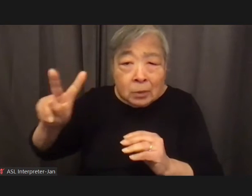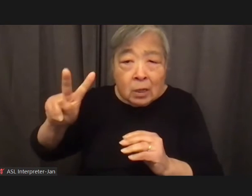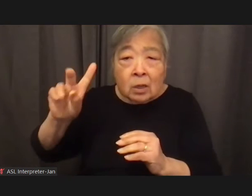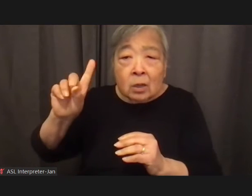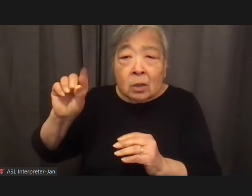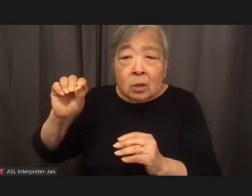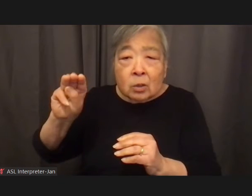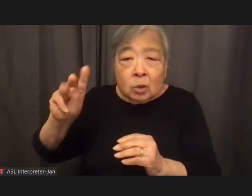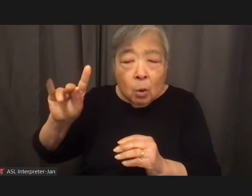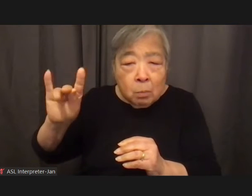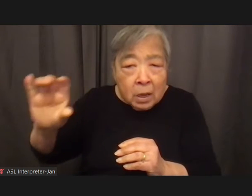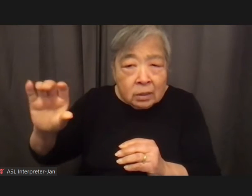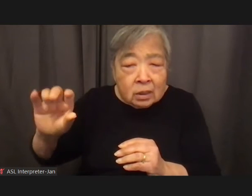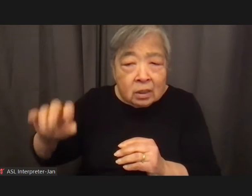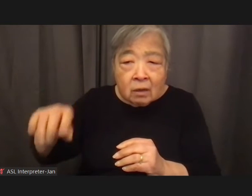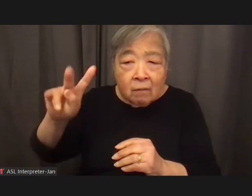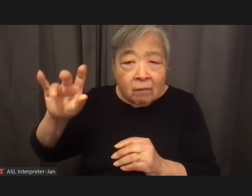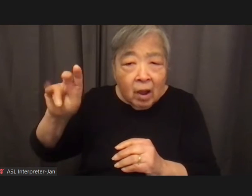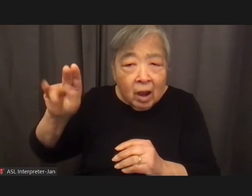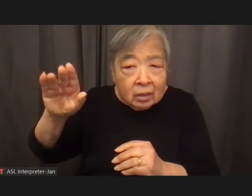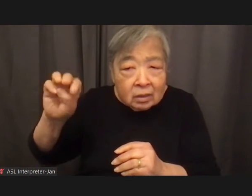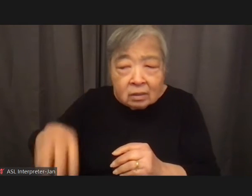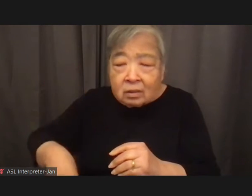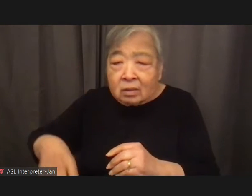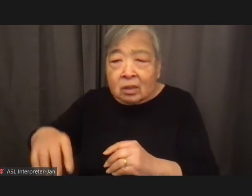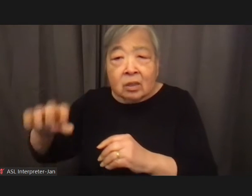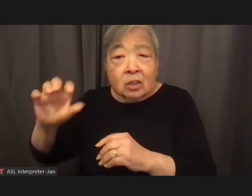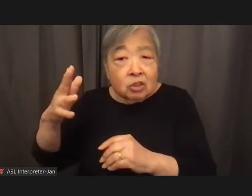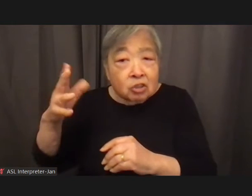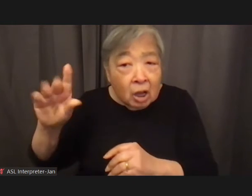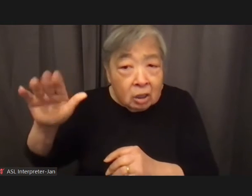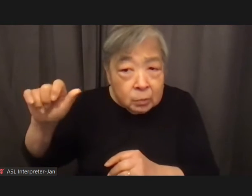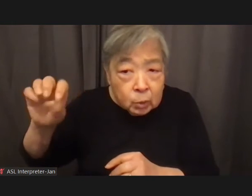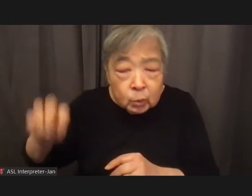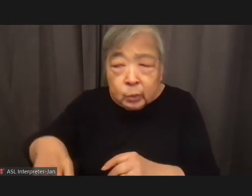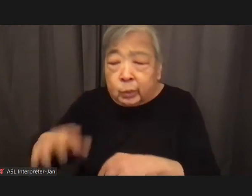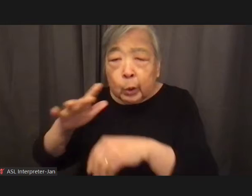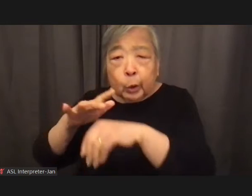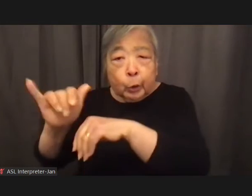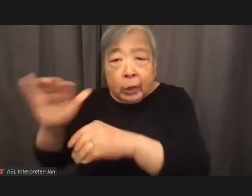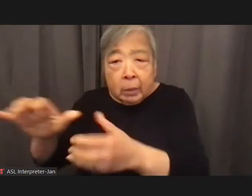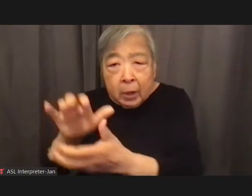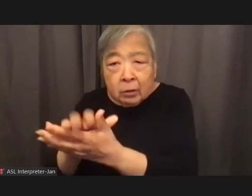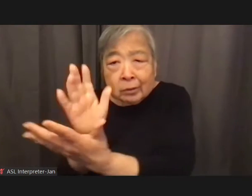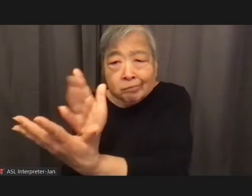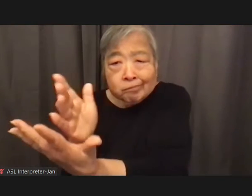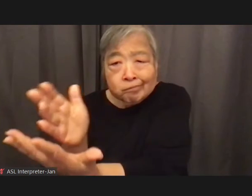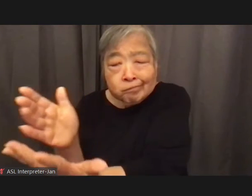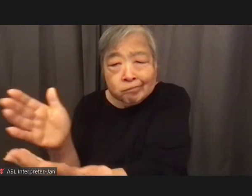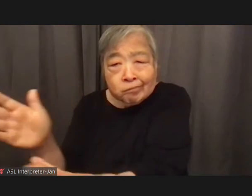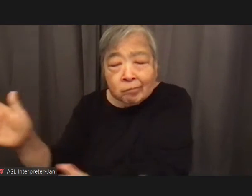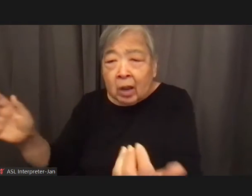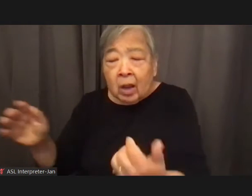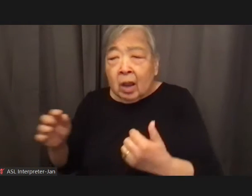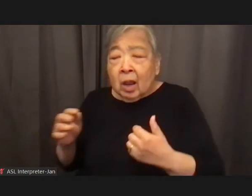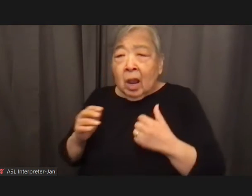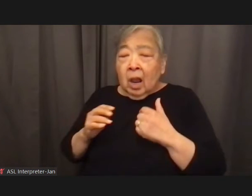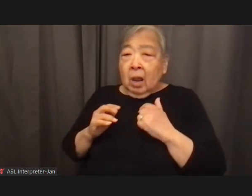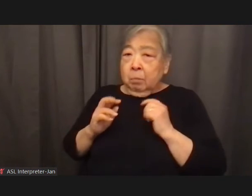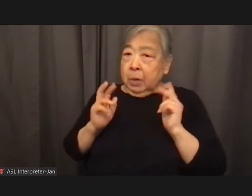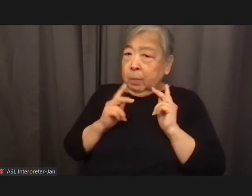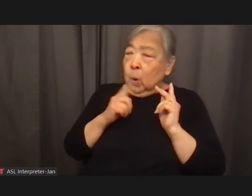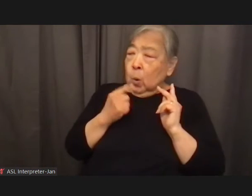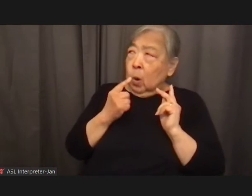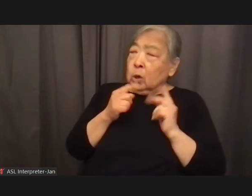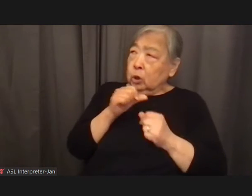girl, education of females, early marriages, everything that anybody who's socially conscious and